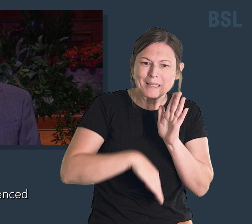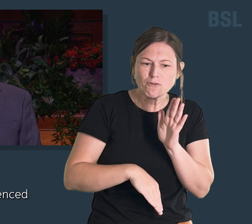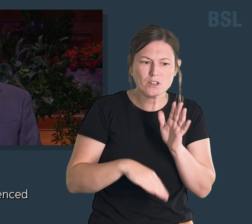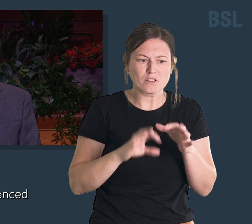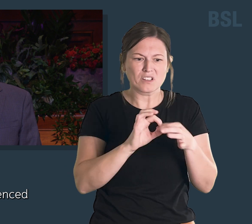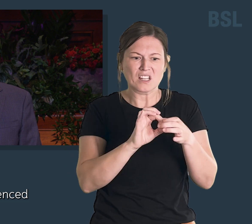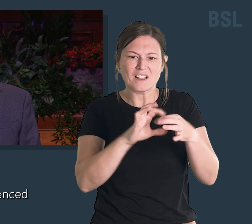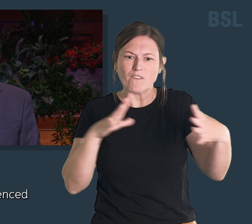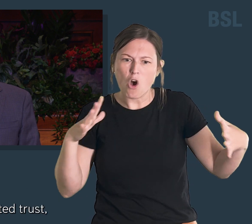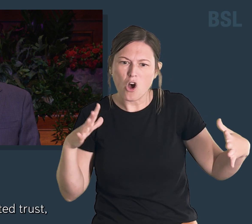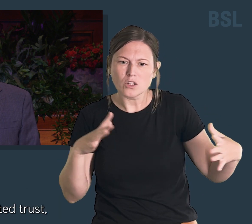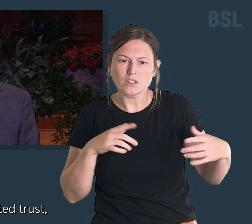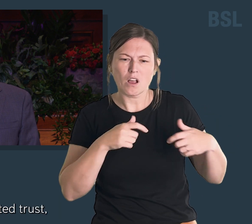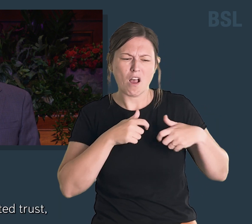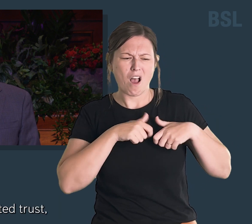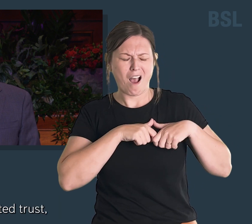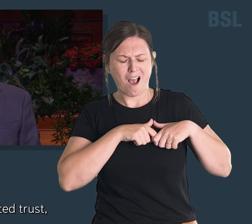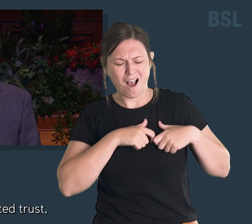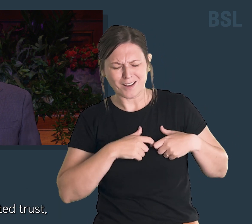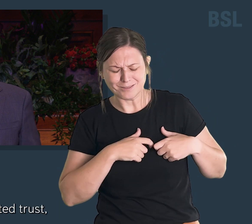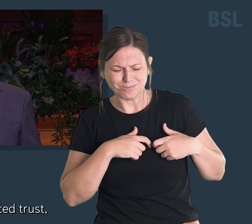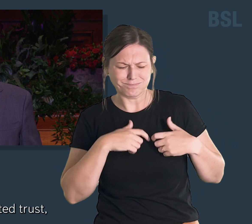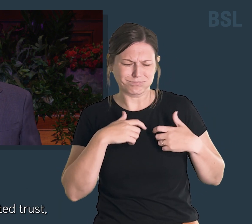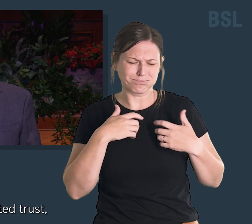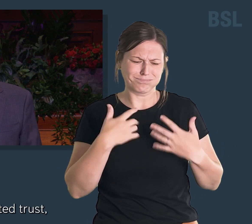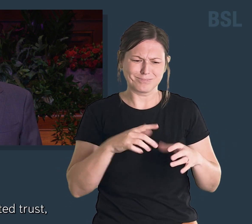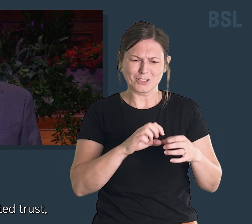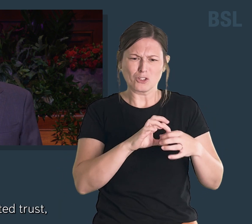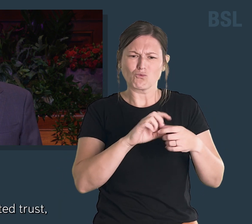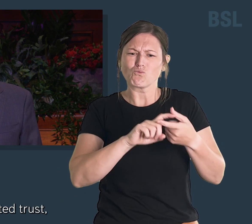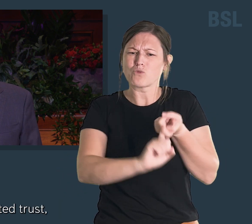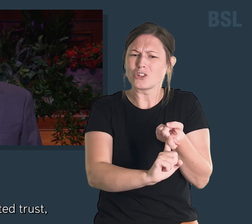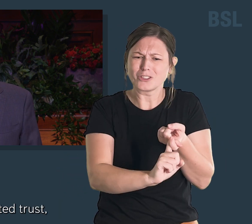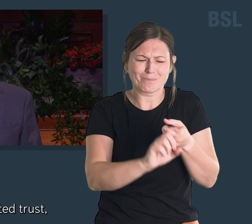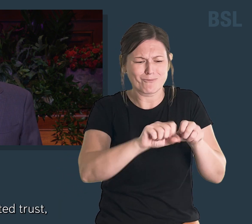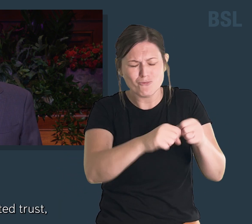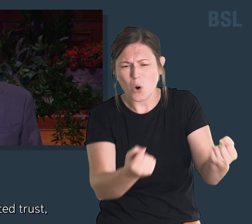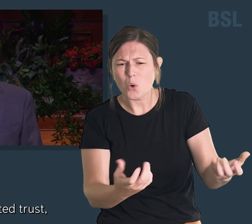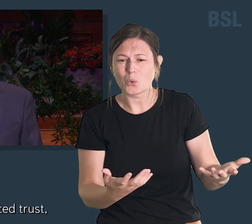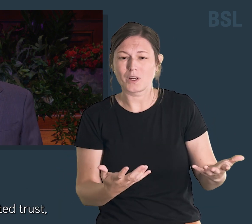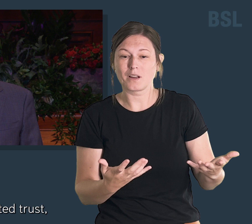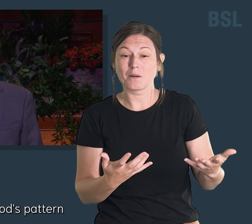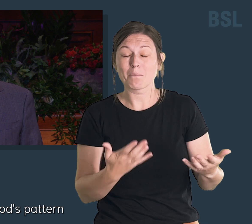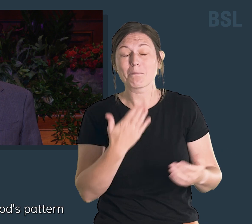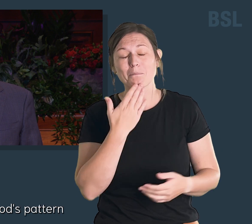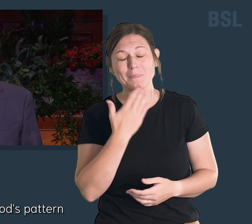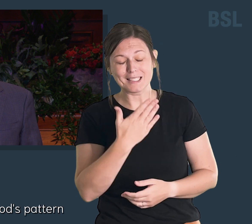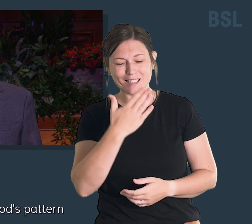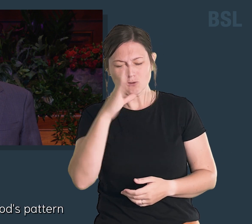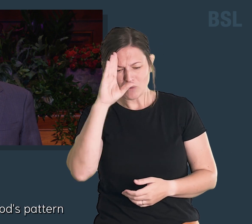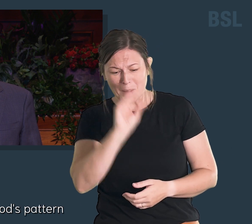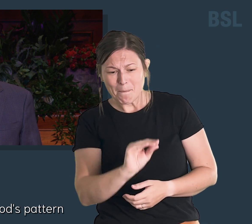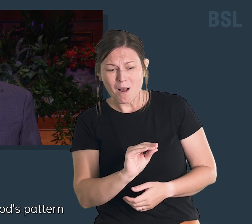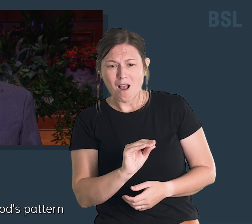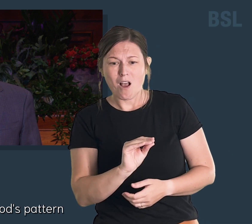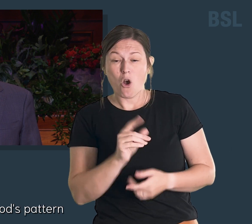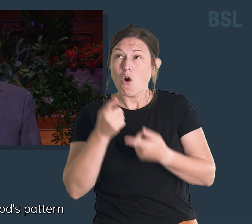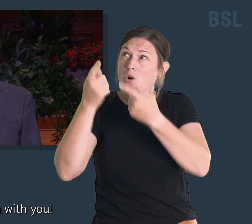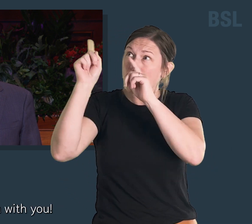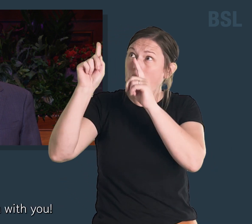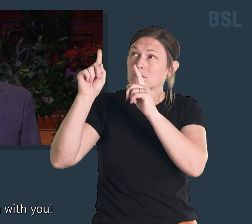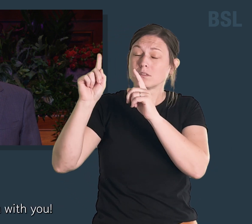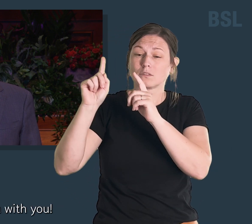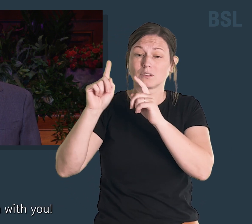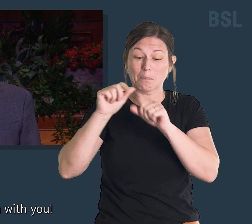the heartache of a divorce in your family or felt the agony of violated trust, please remember that God's